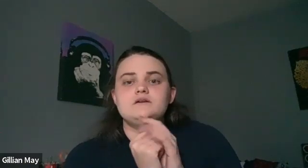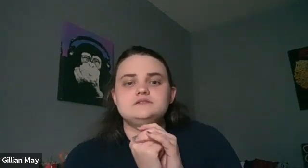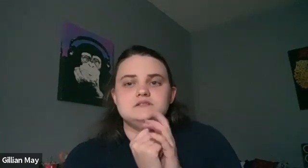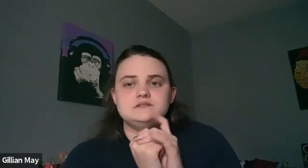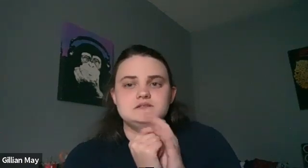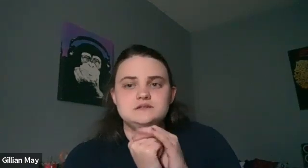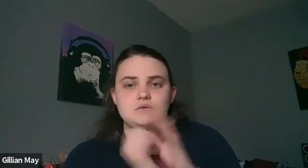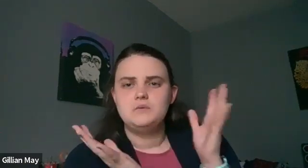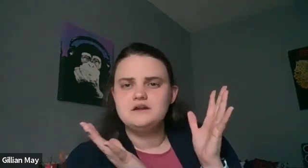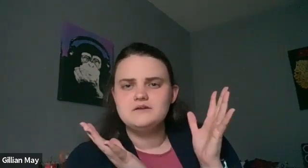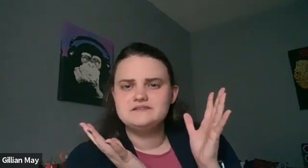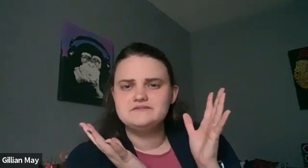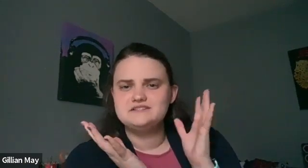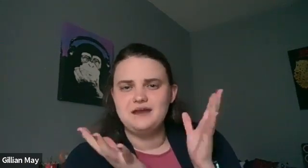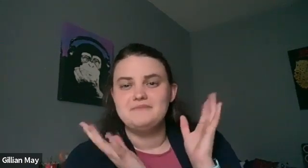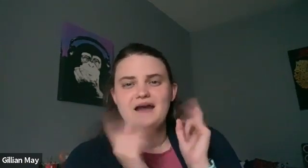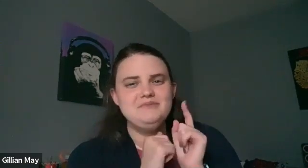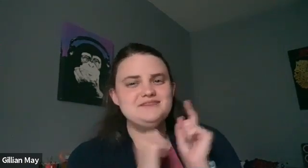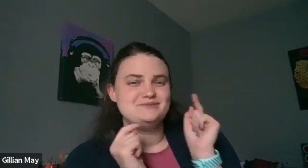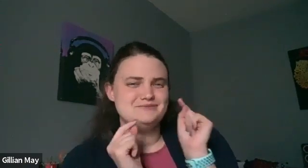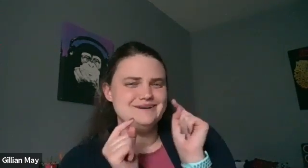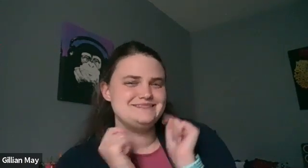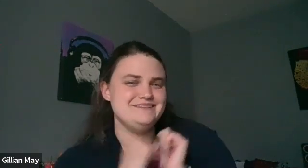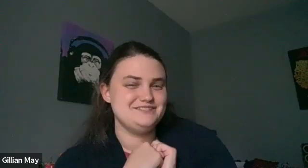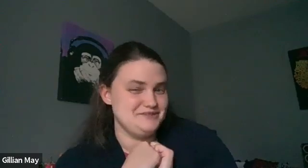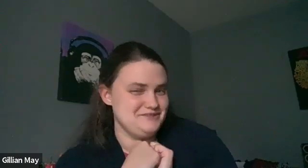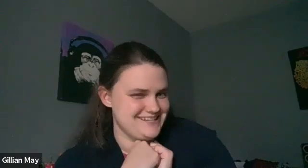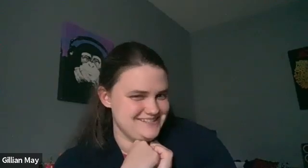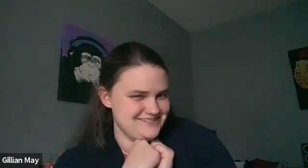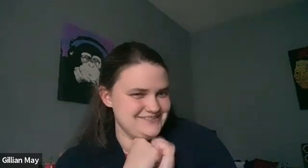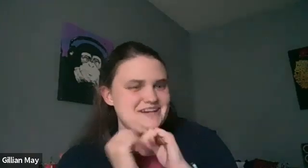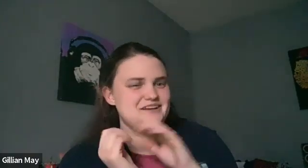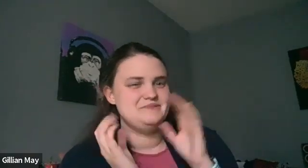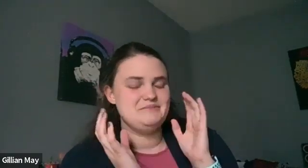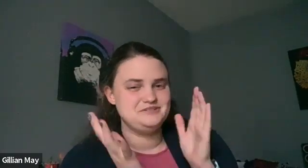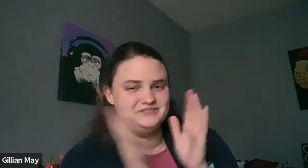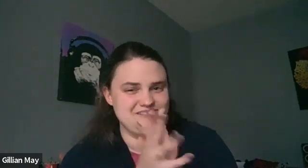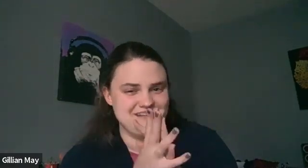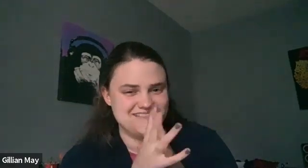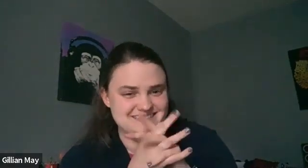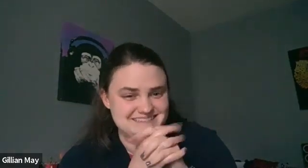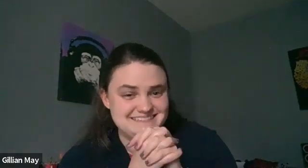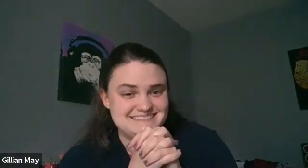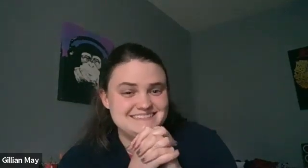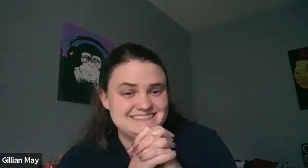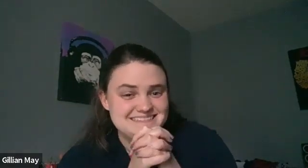There's what other activities? Okay. How about this? What activities do you guys do that are going to be partial to you guys?